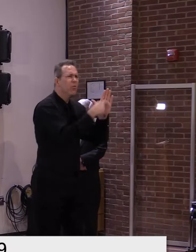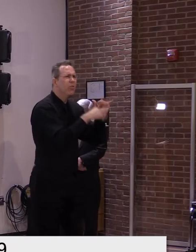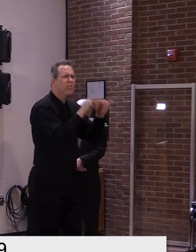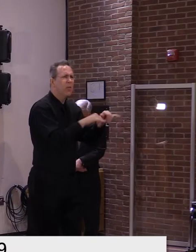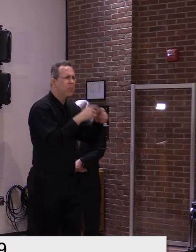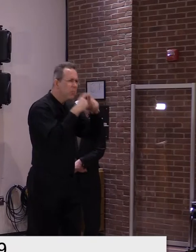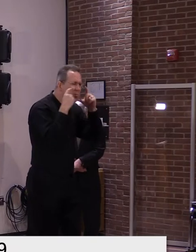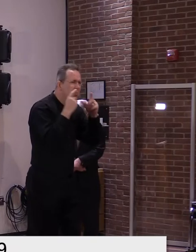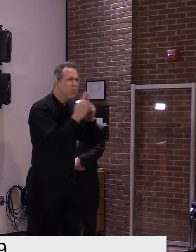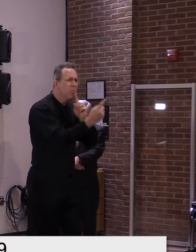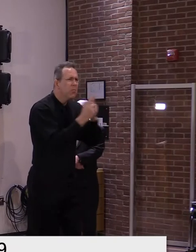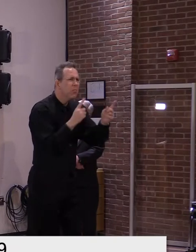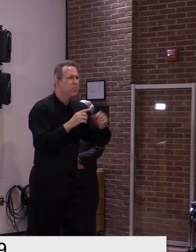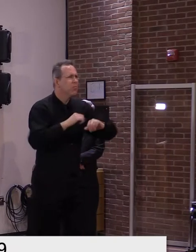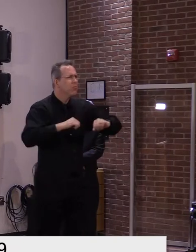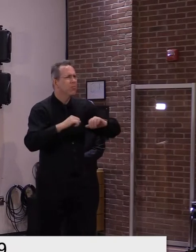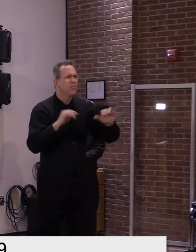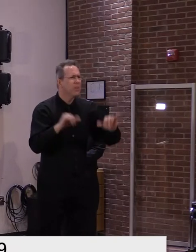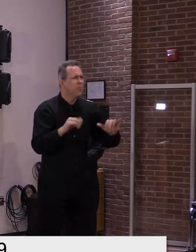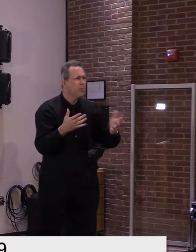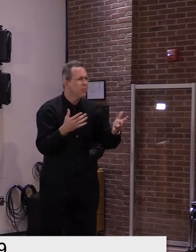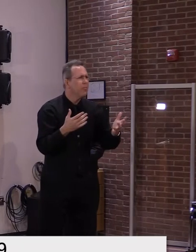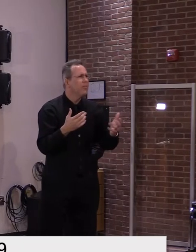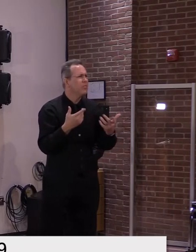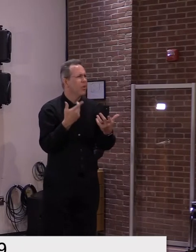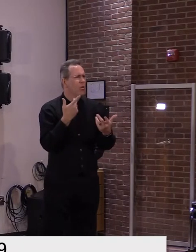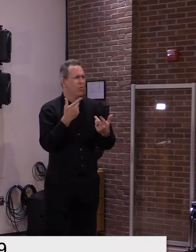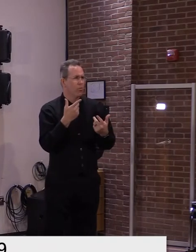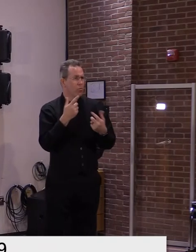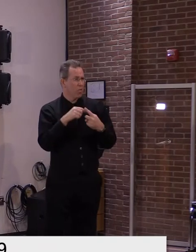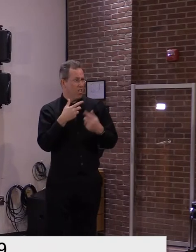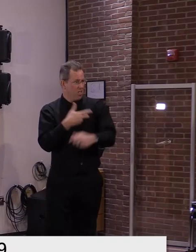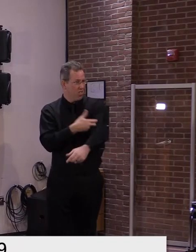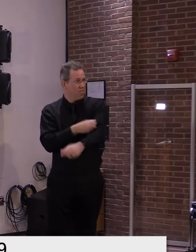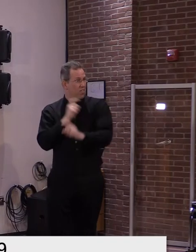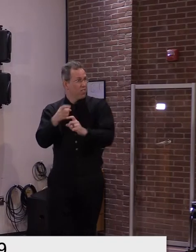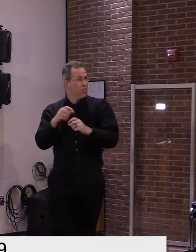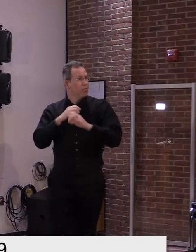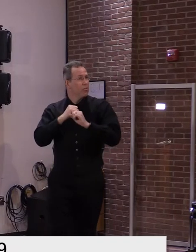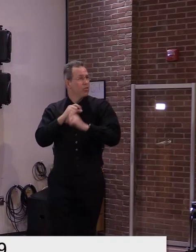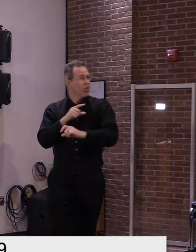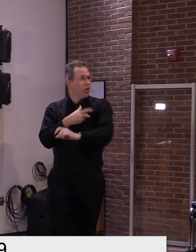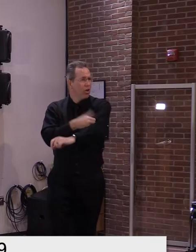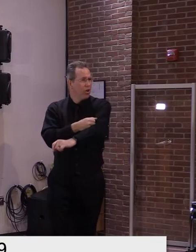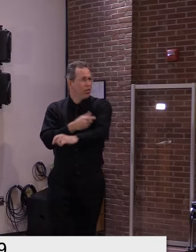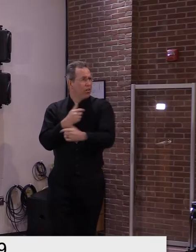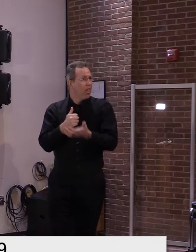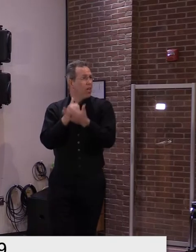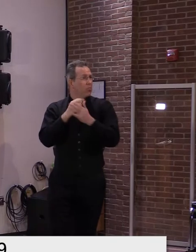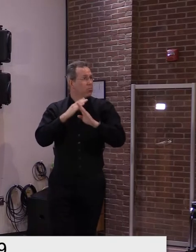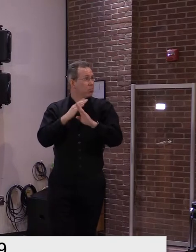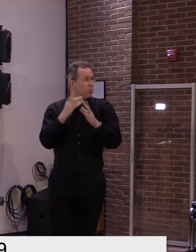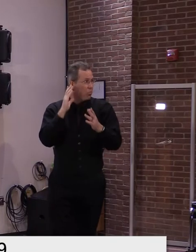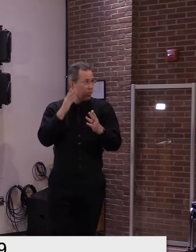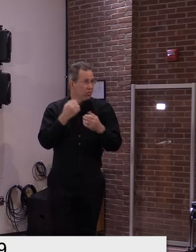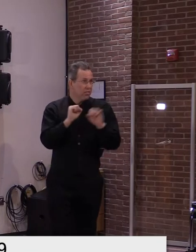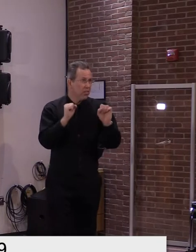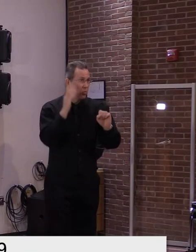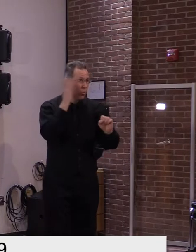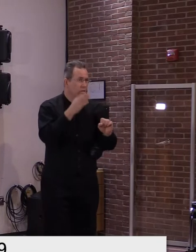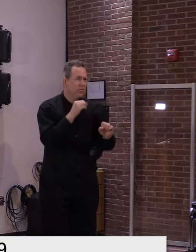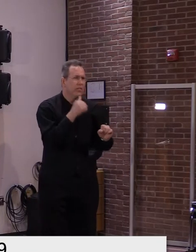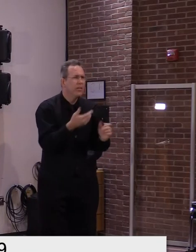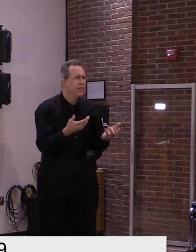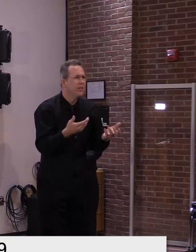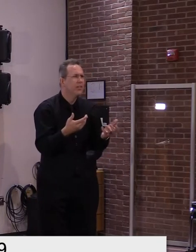vaccinated and really hasn't yet built up that immune response. So clearly, in parallel, having the